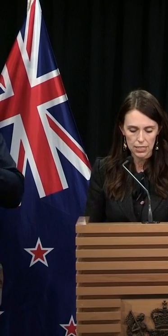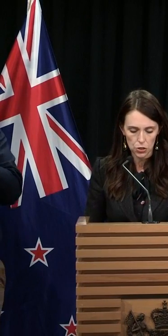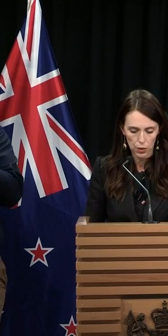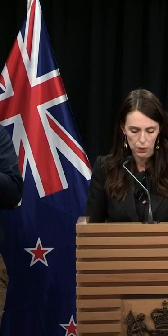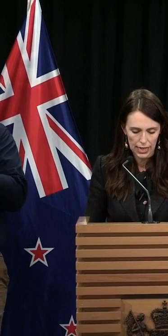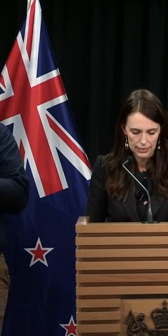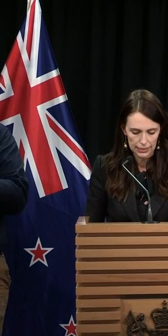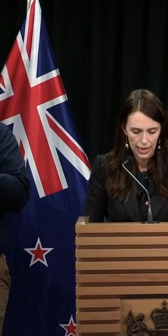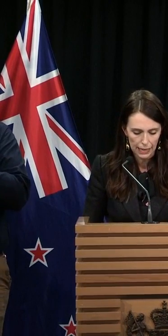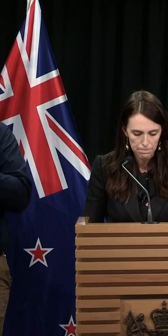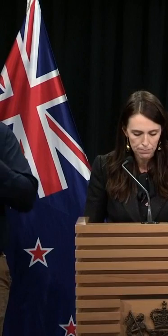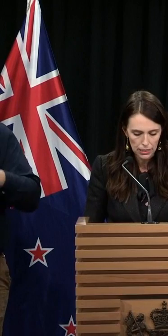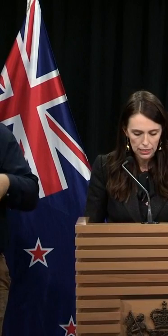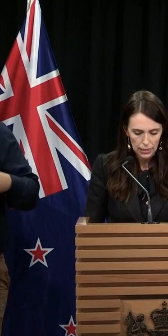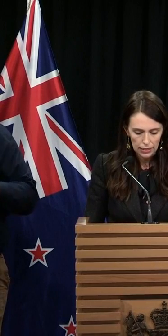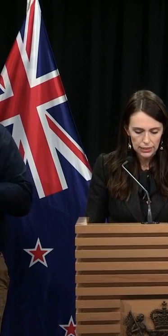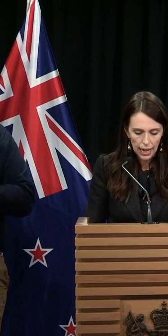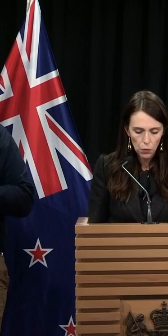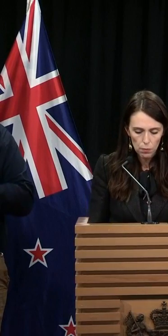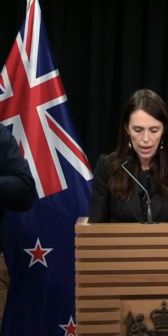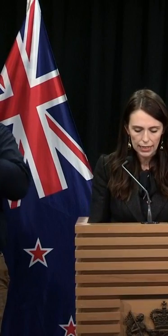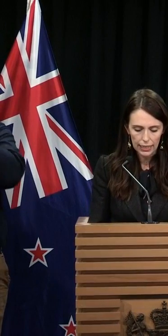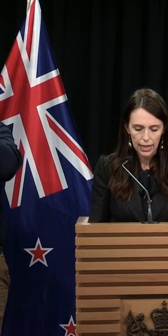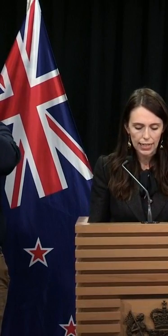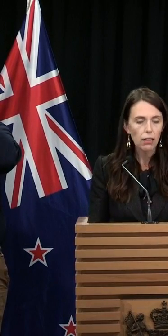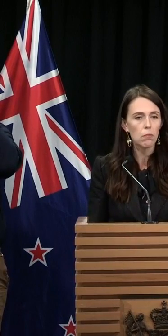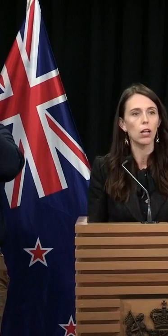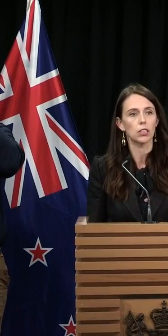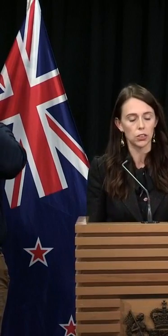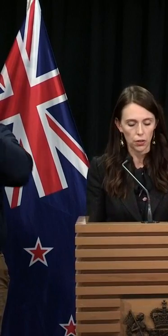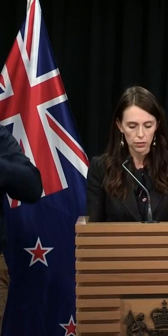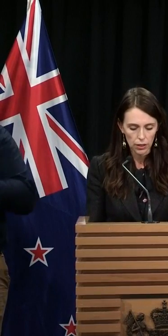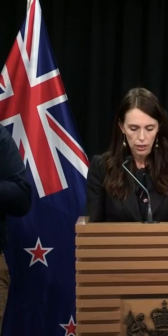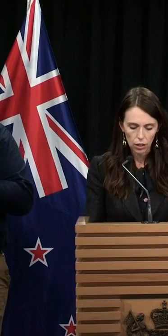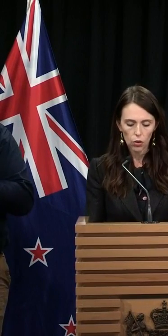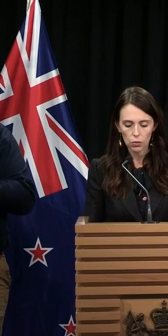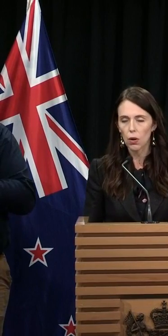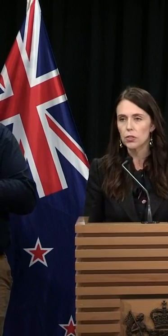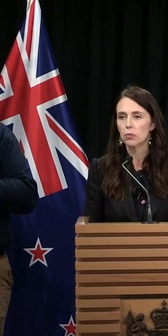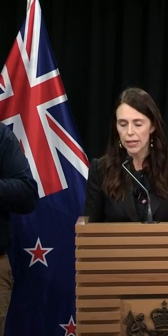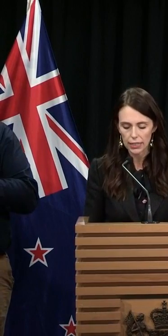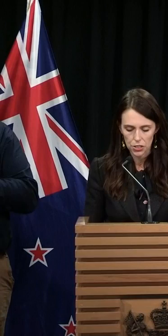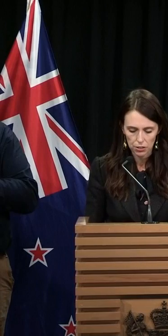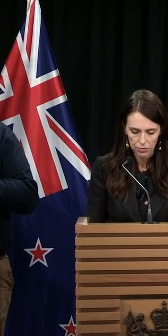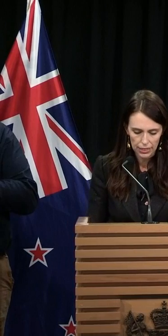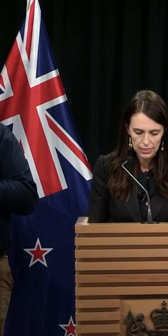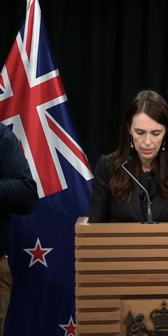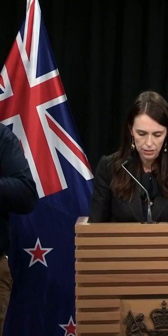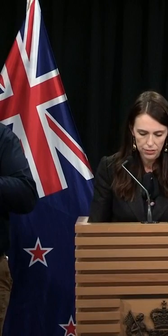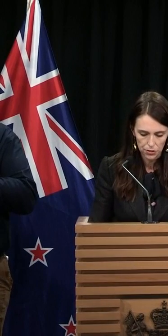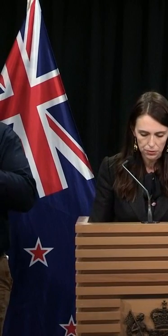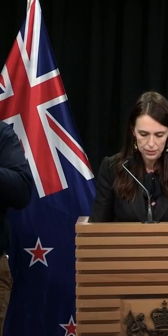bringing us to where we are today. Today will mark another milestone along the road to recognition for